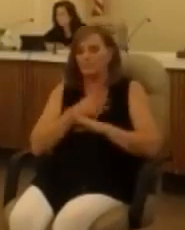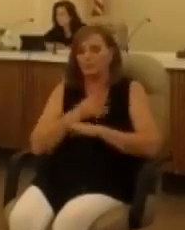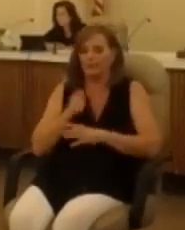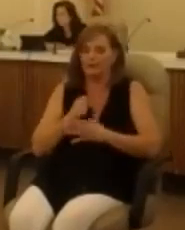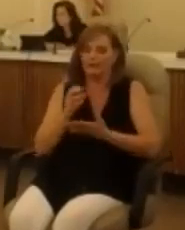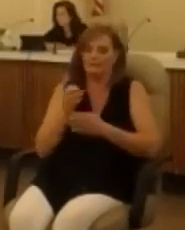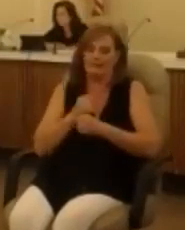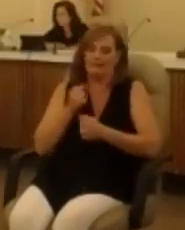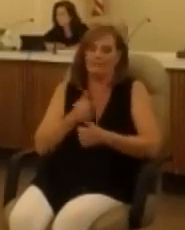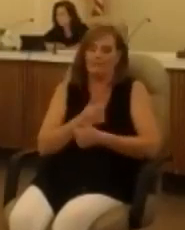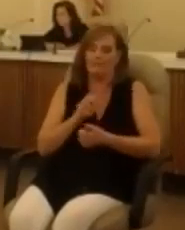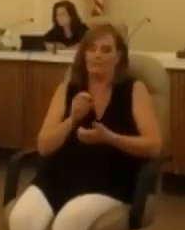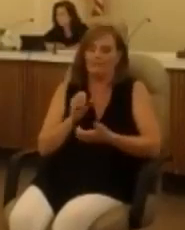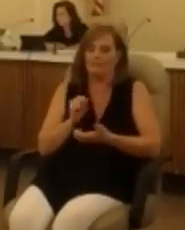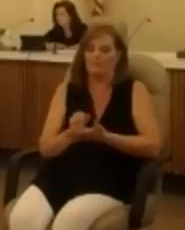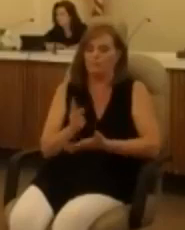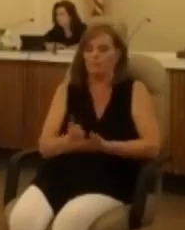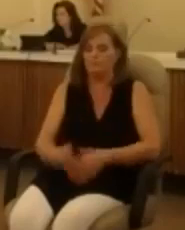So